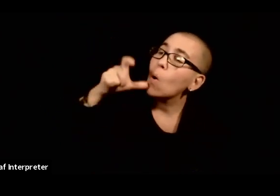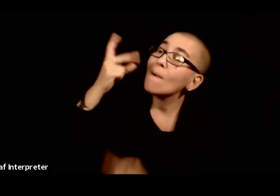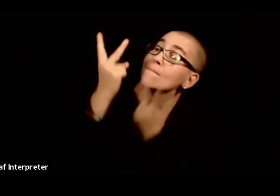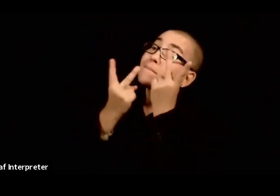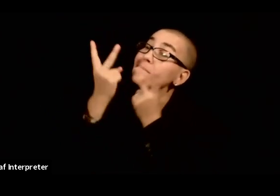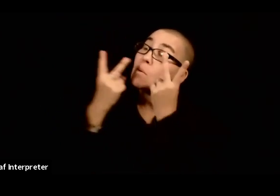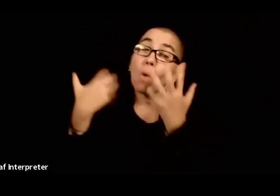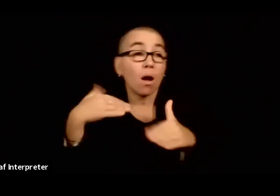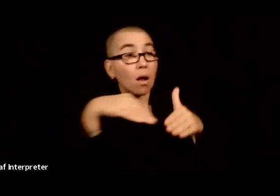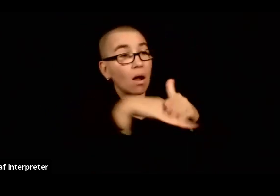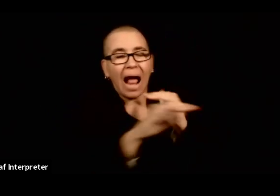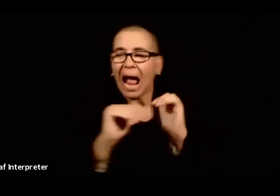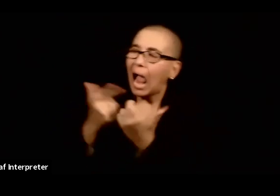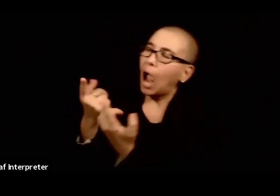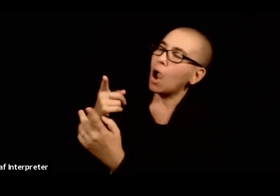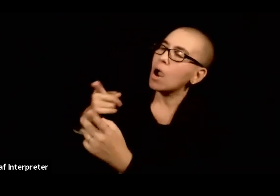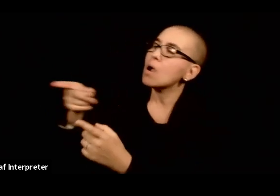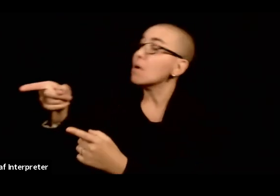Lindsay, can you take that too?